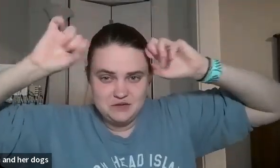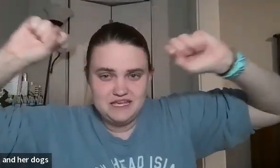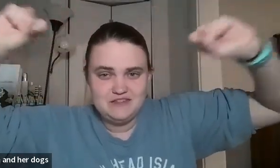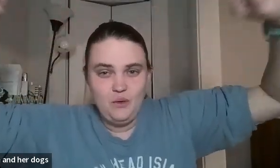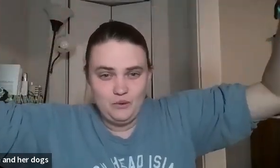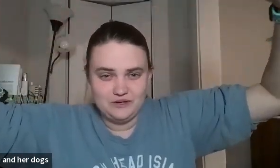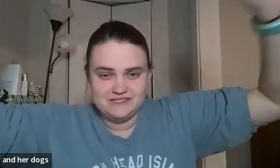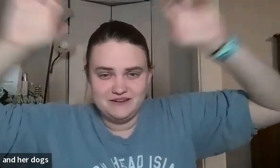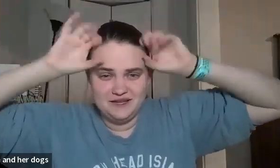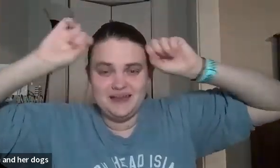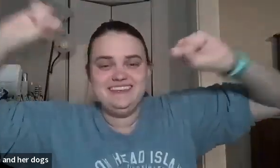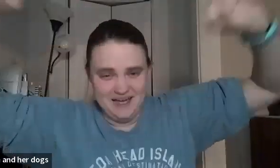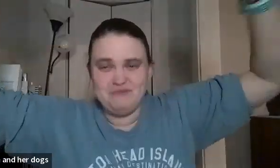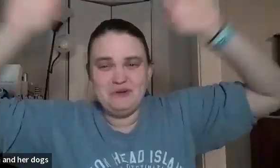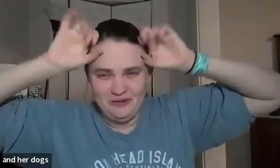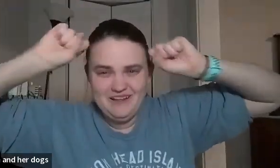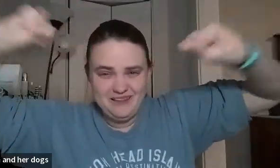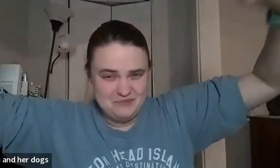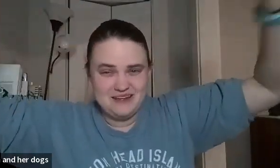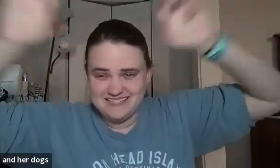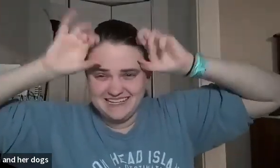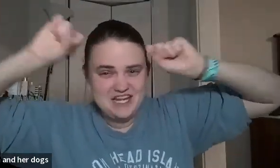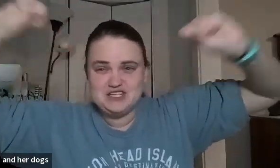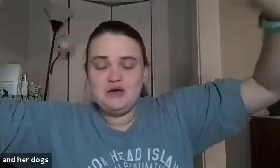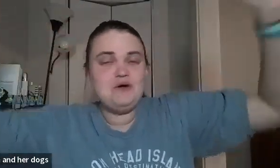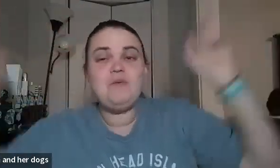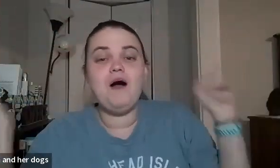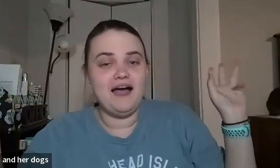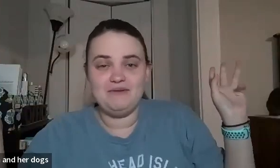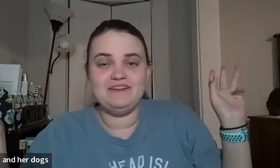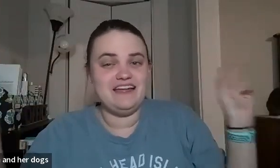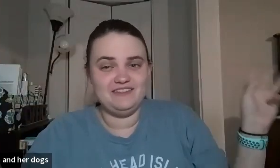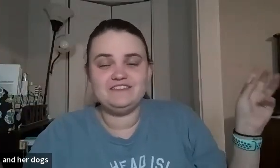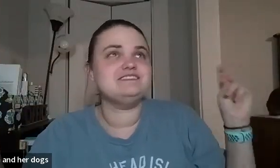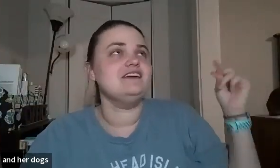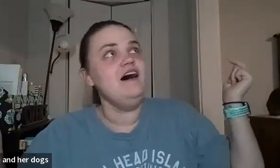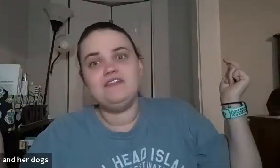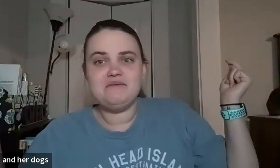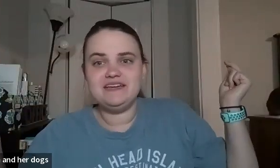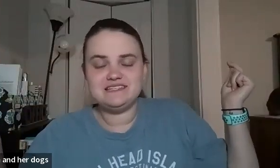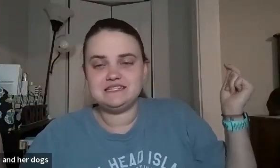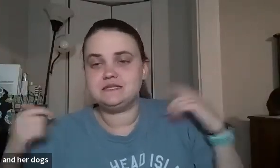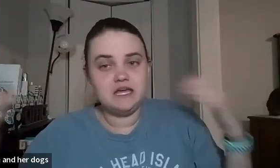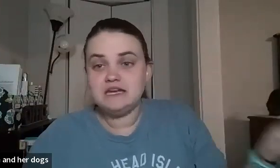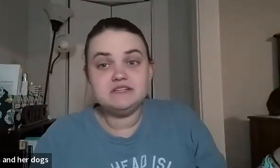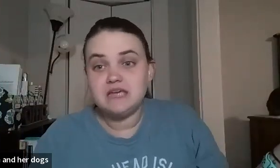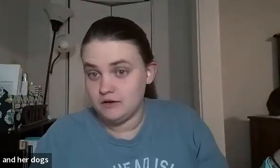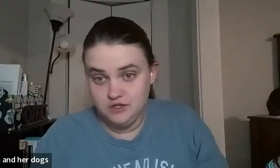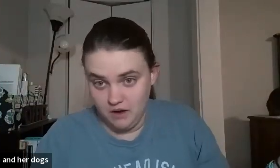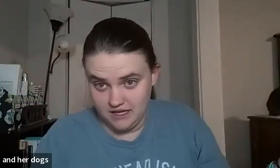making the horns of like, yeah, a bull, like president. Don't know why. When I learned that, I was like, oh, that makes sense. Can't even tell you why it